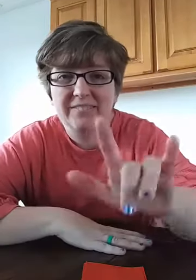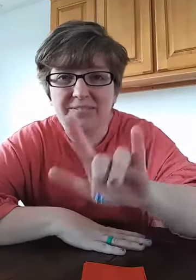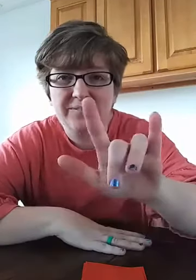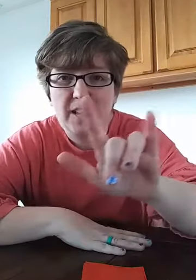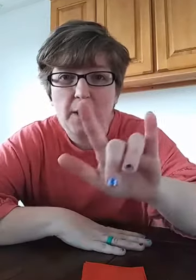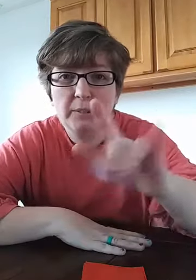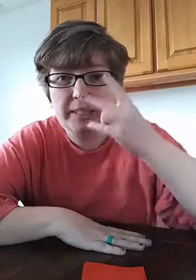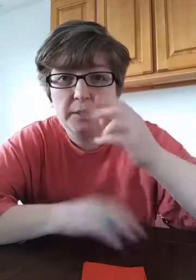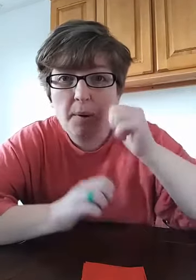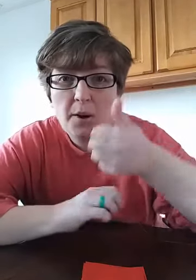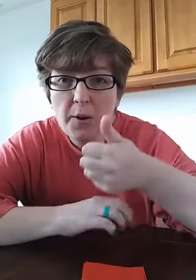I will see you tomorrow